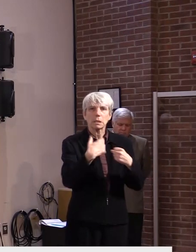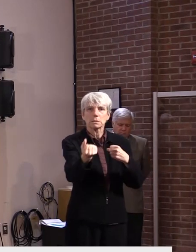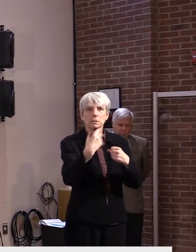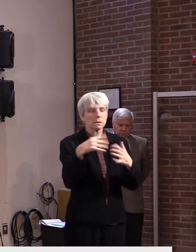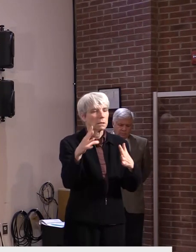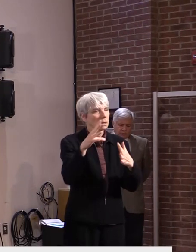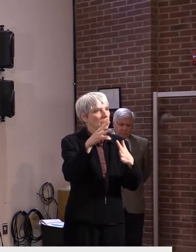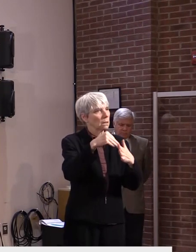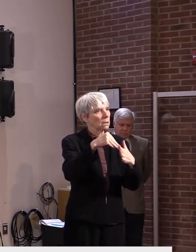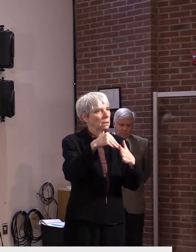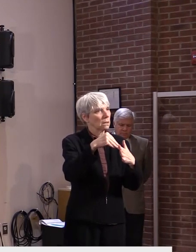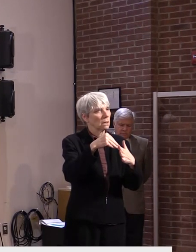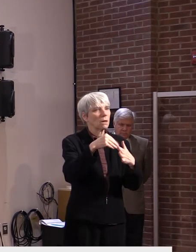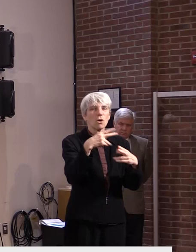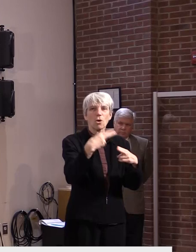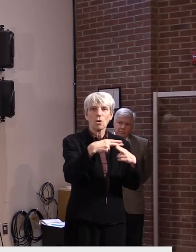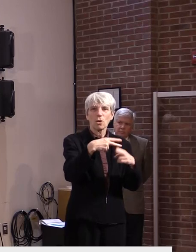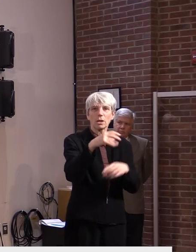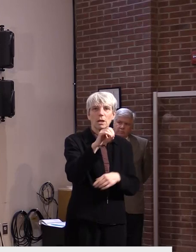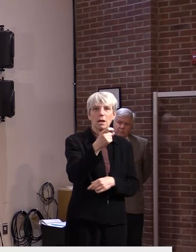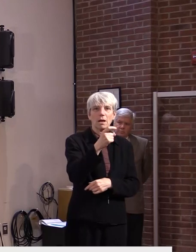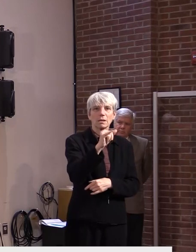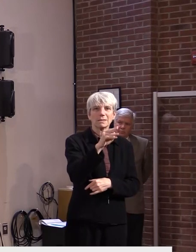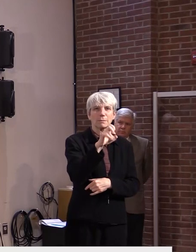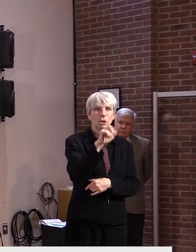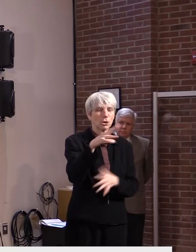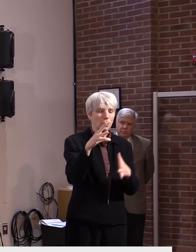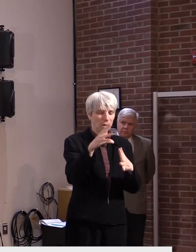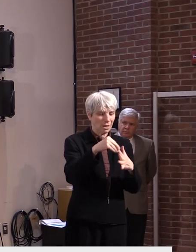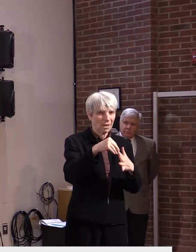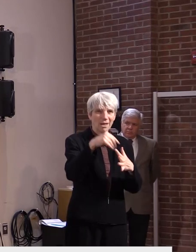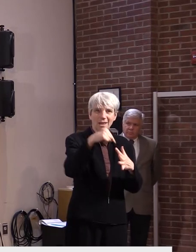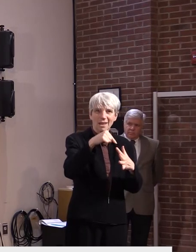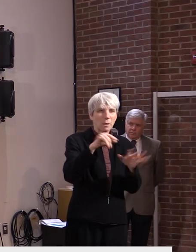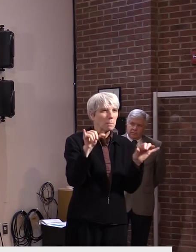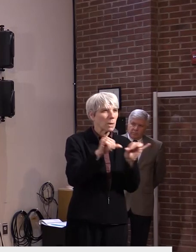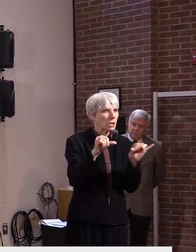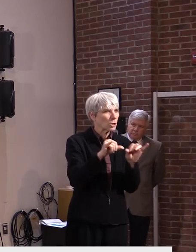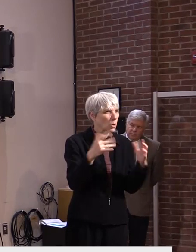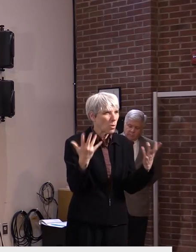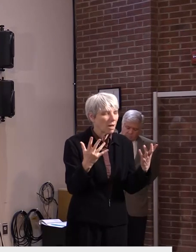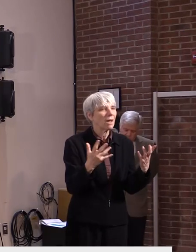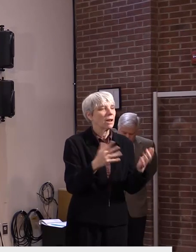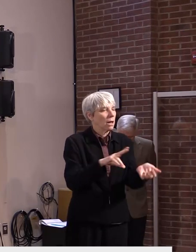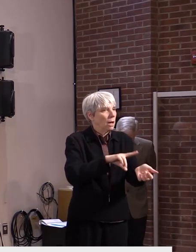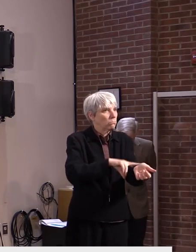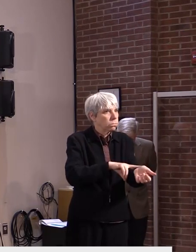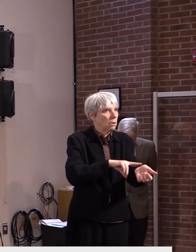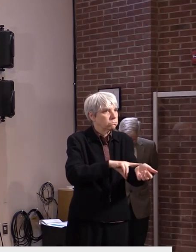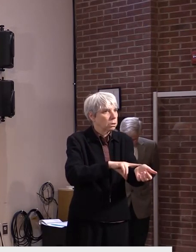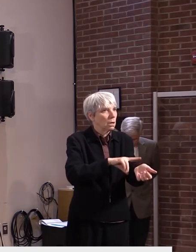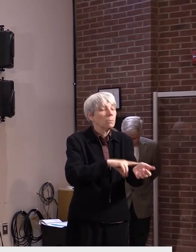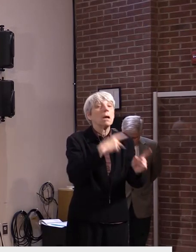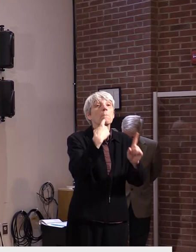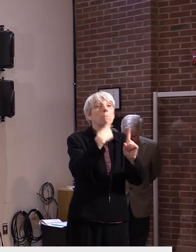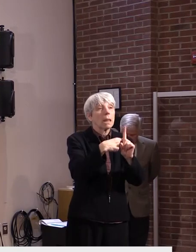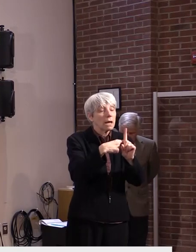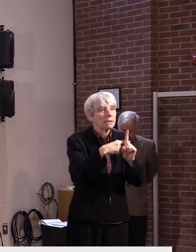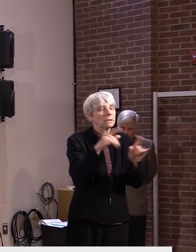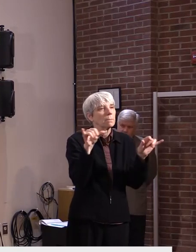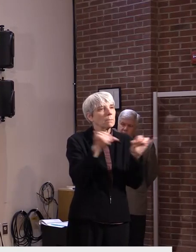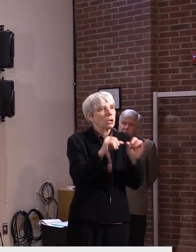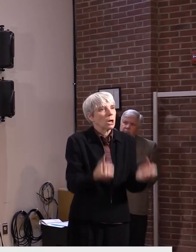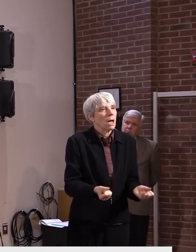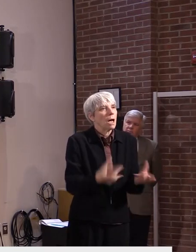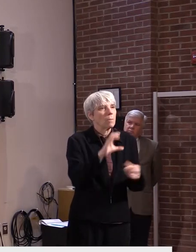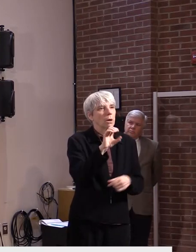clips onto your finger and measures your pulse and oxygen levels. It can help you assess how ill you are